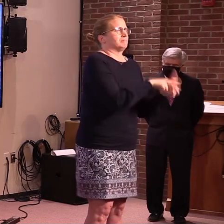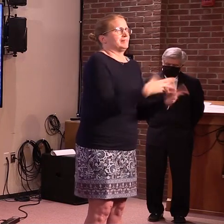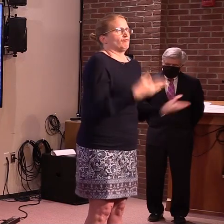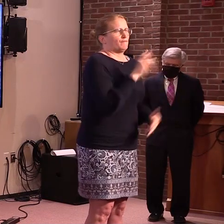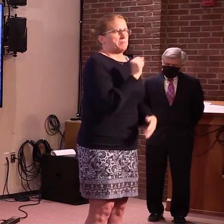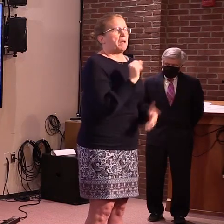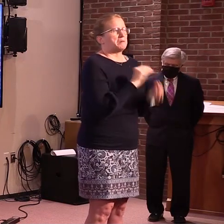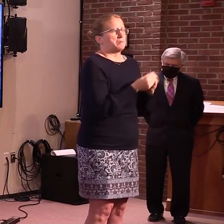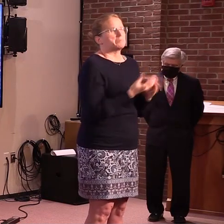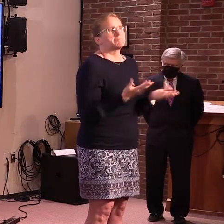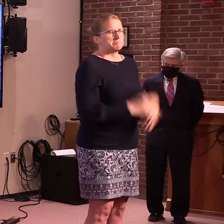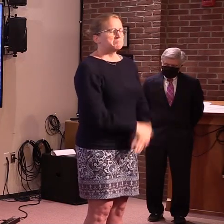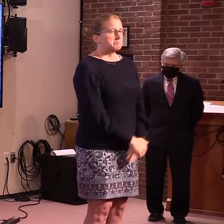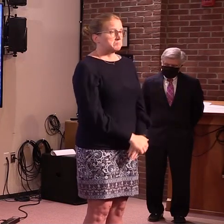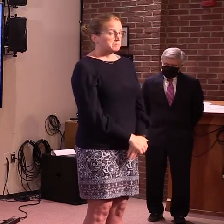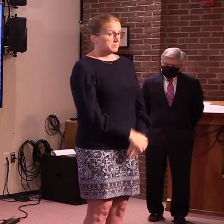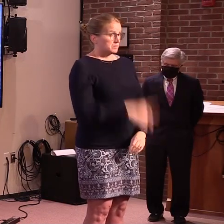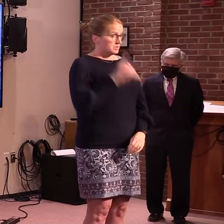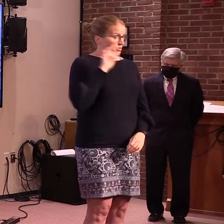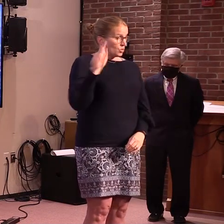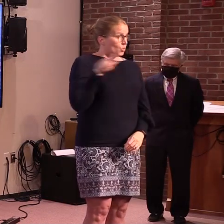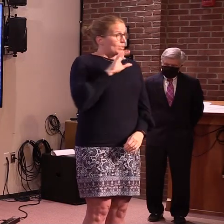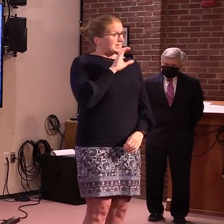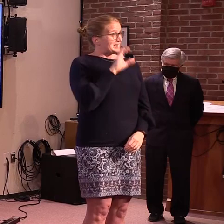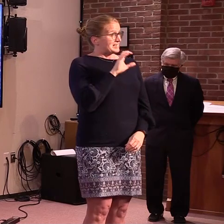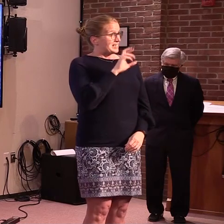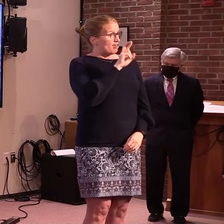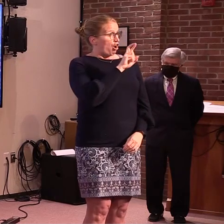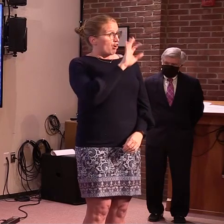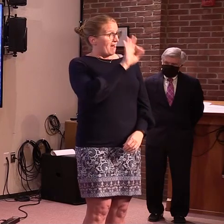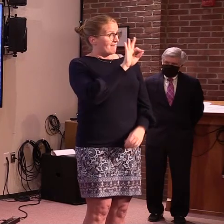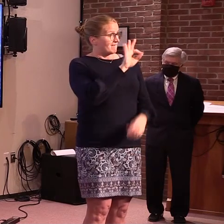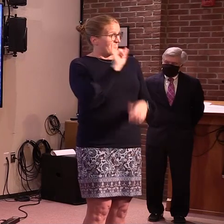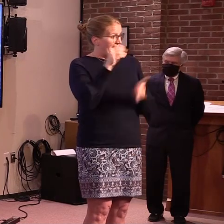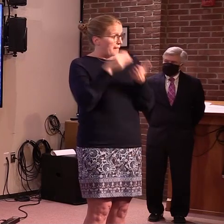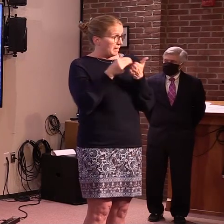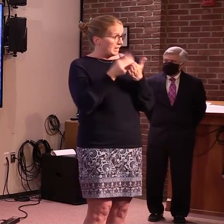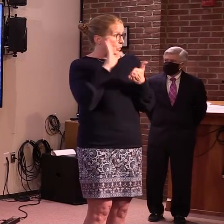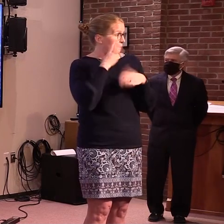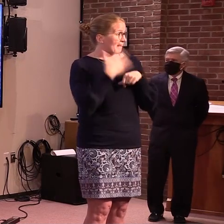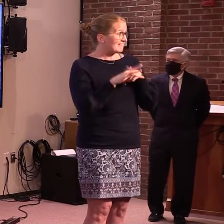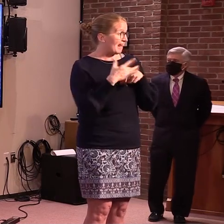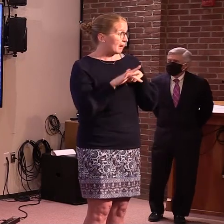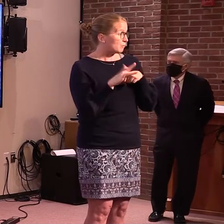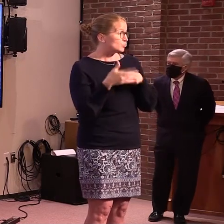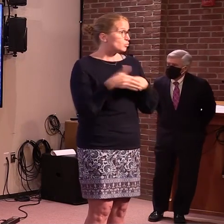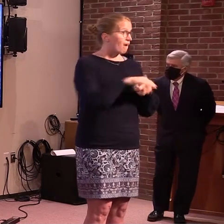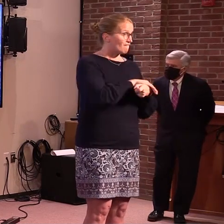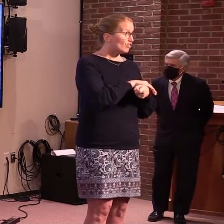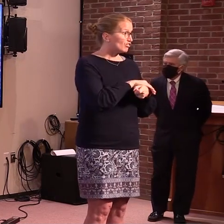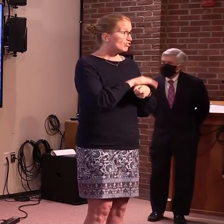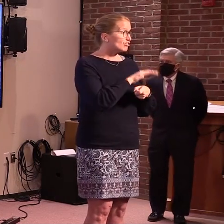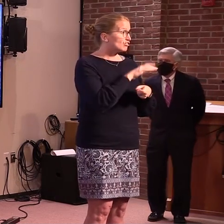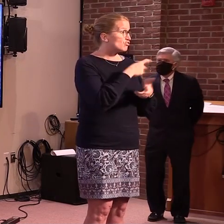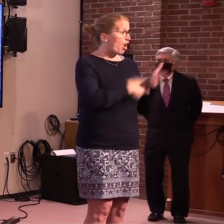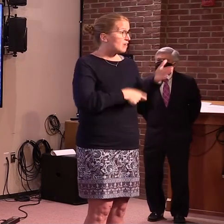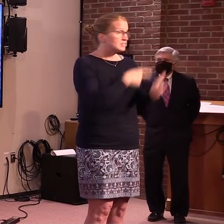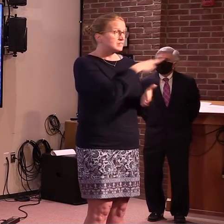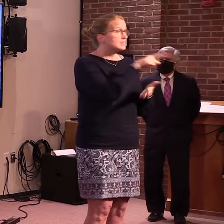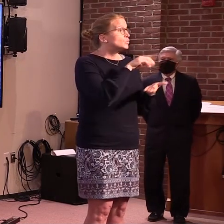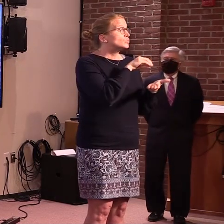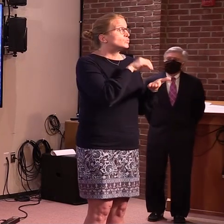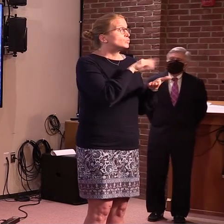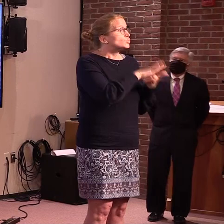And will CRF money be available to cover whatever costs schools do incur to prepare for the